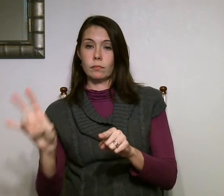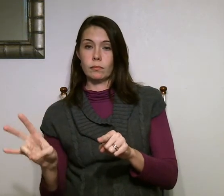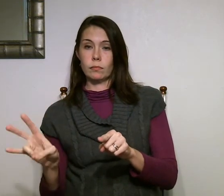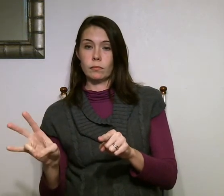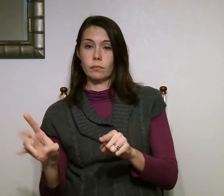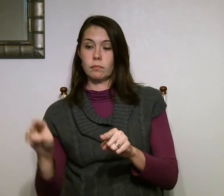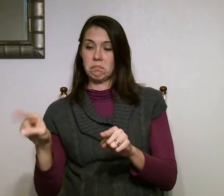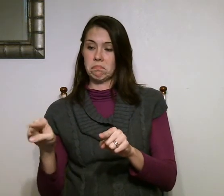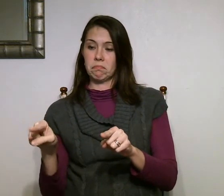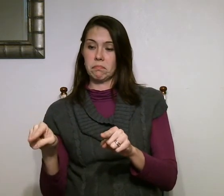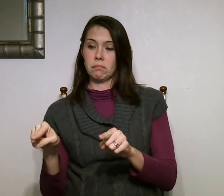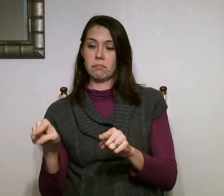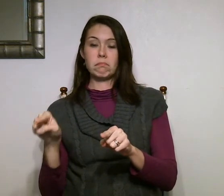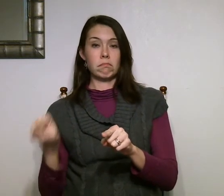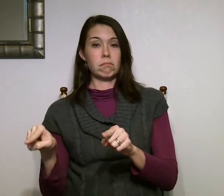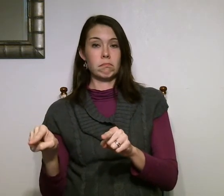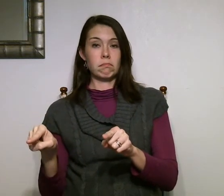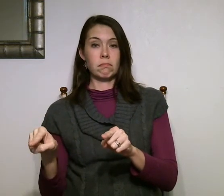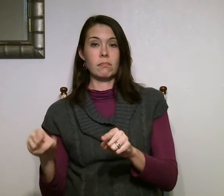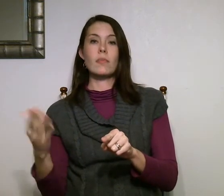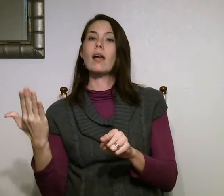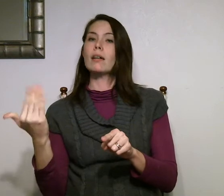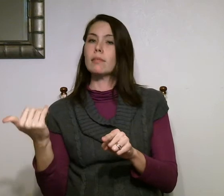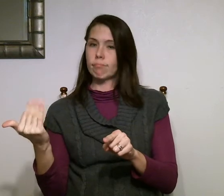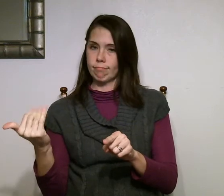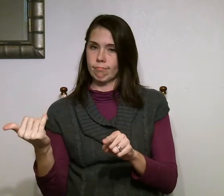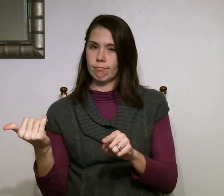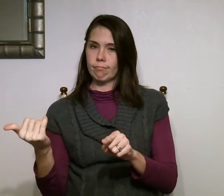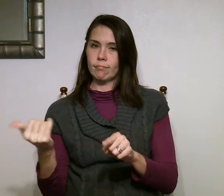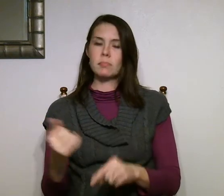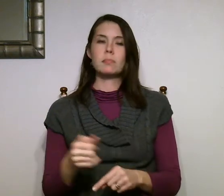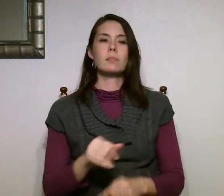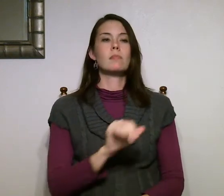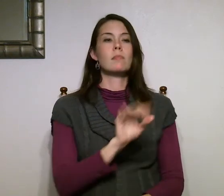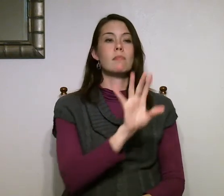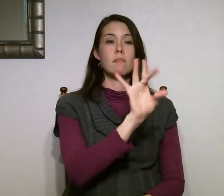7. We go to 15. 8 plus 7 is